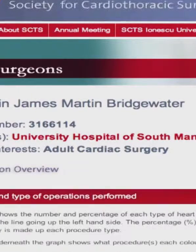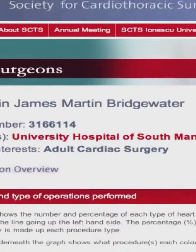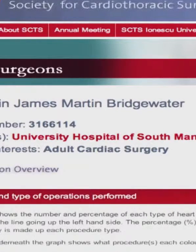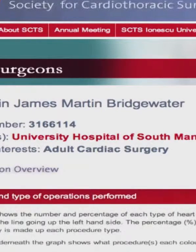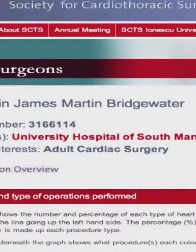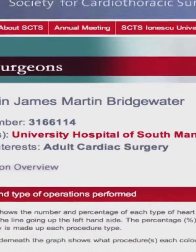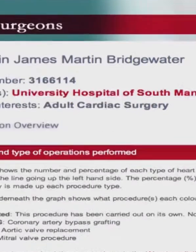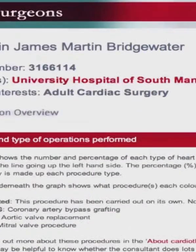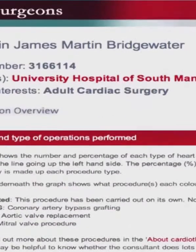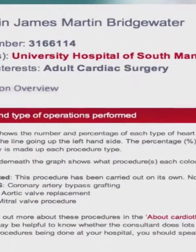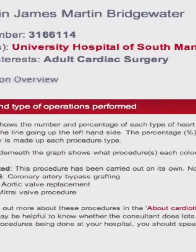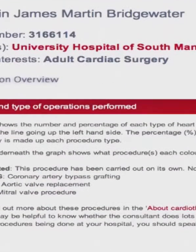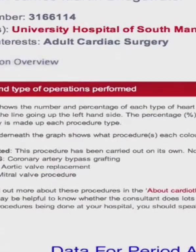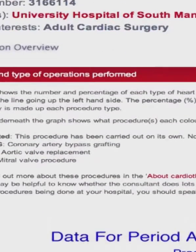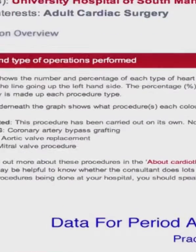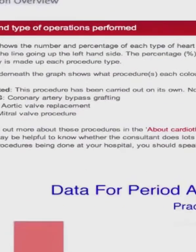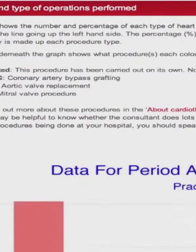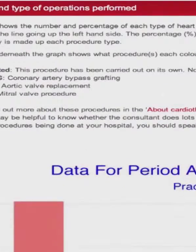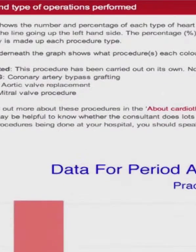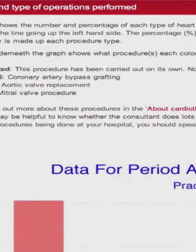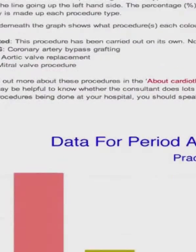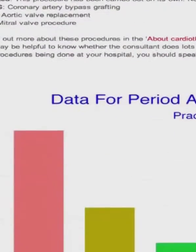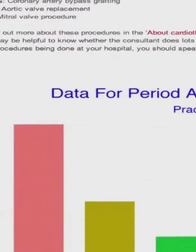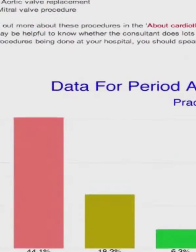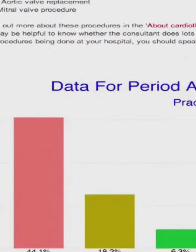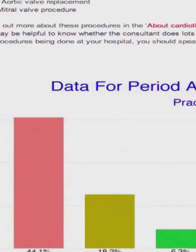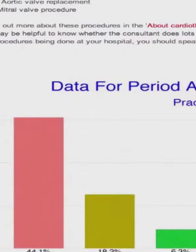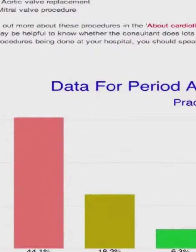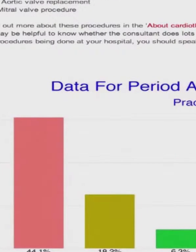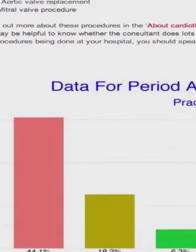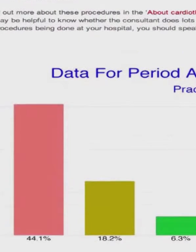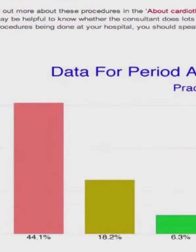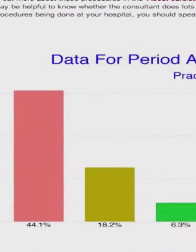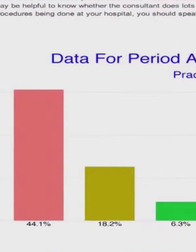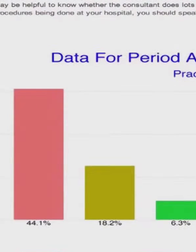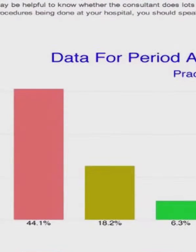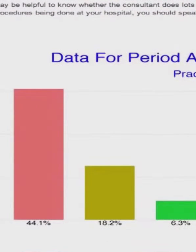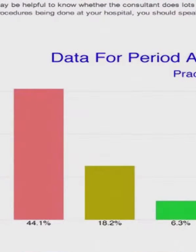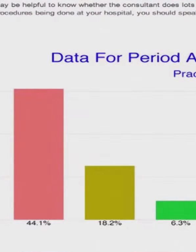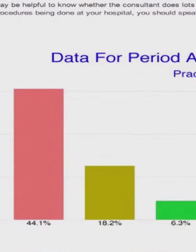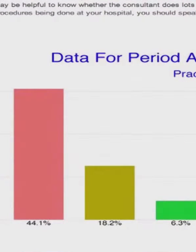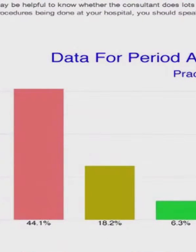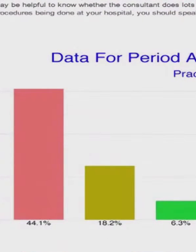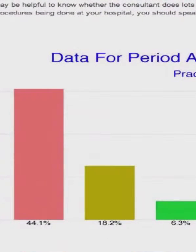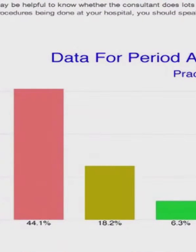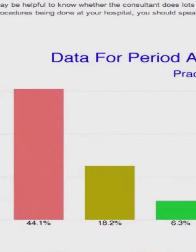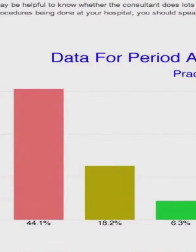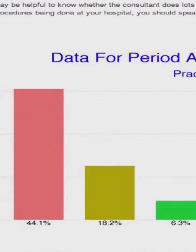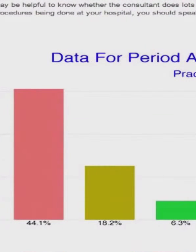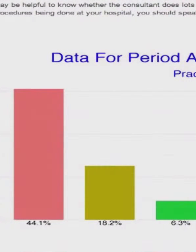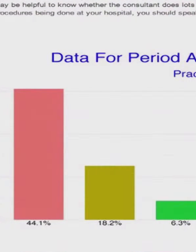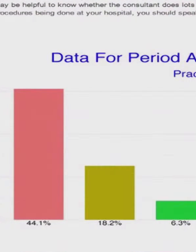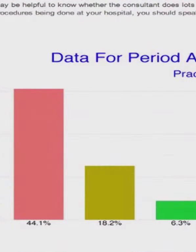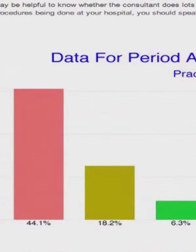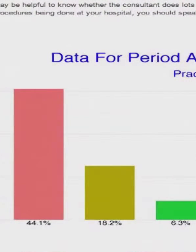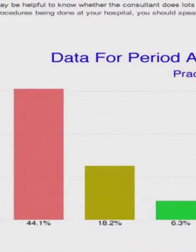that's available here. So this is the number of type of operations. This is exactly what I do. Coronary artery surgery, some aortic valve surgery, some mitral valve